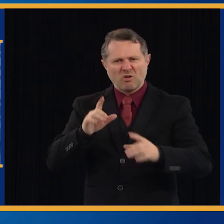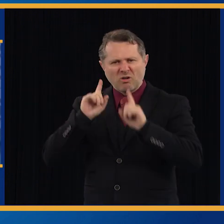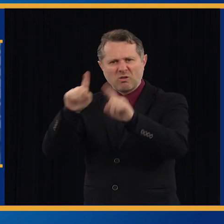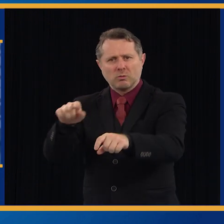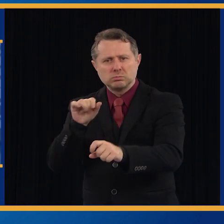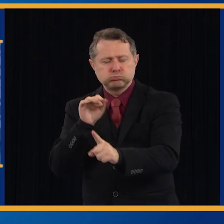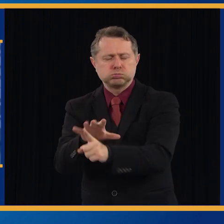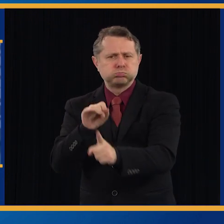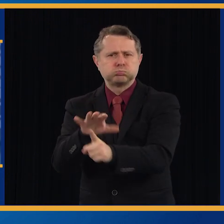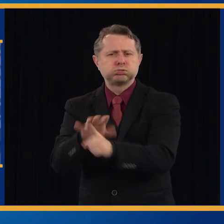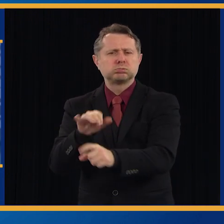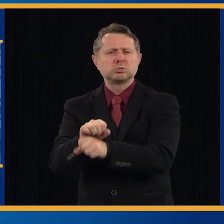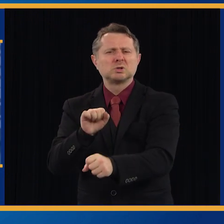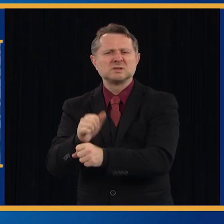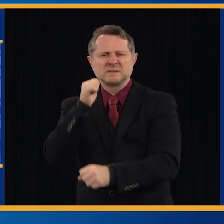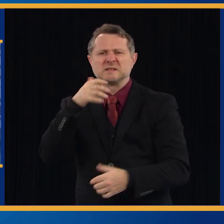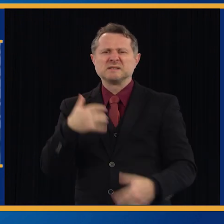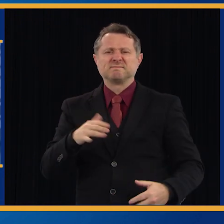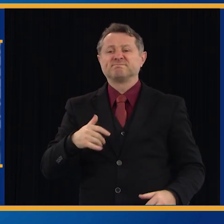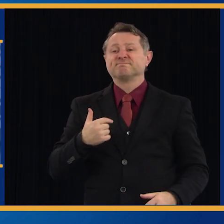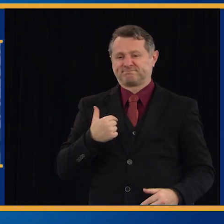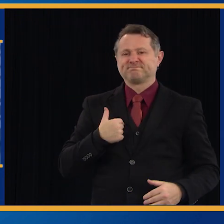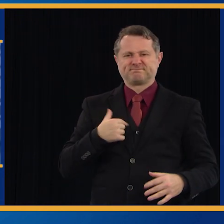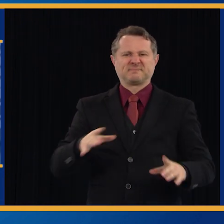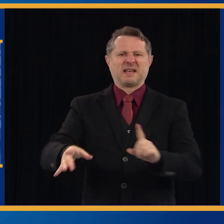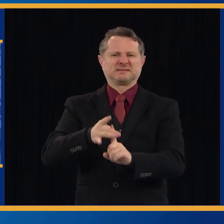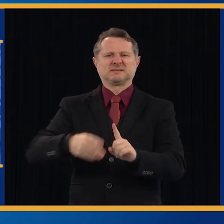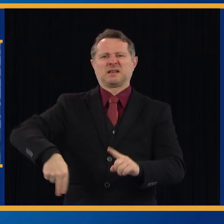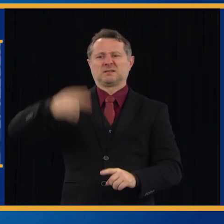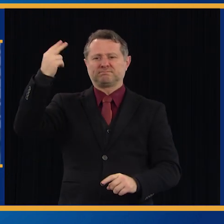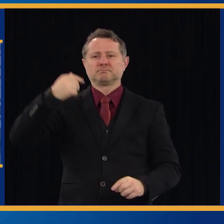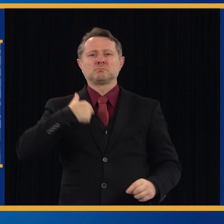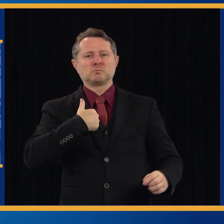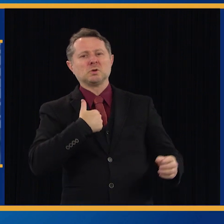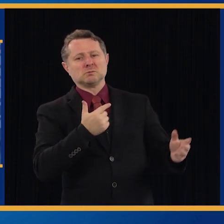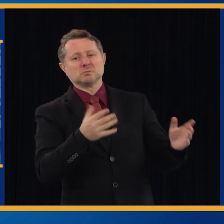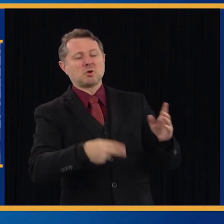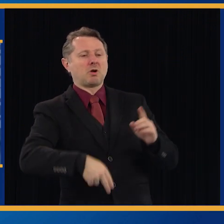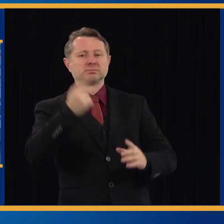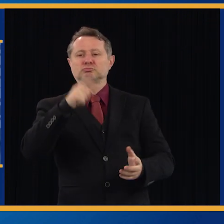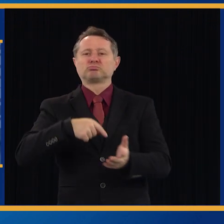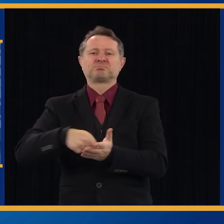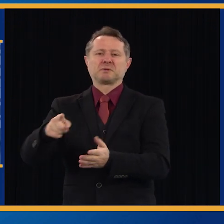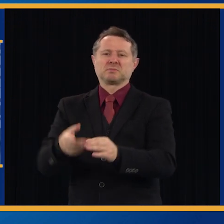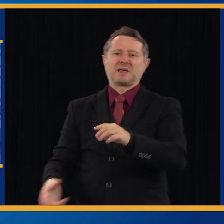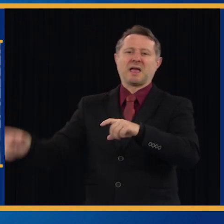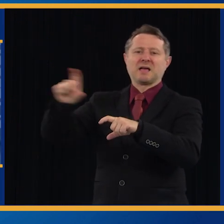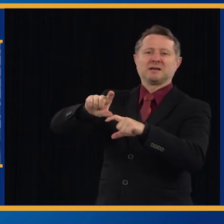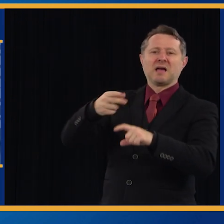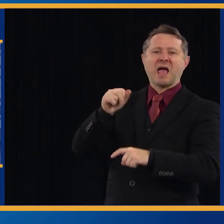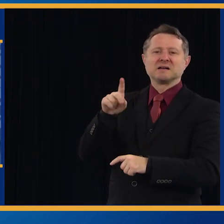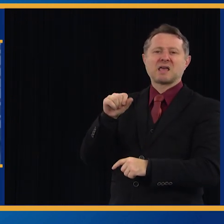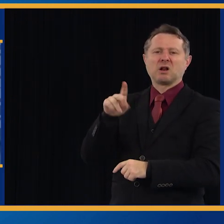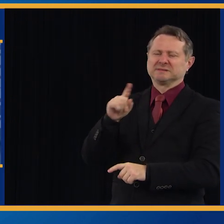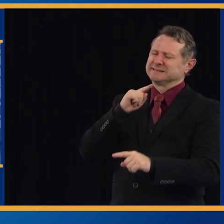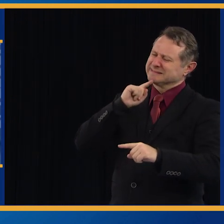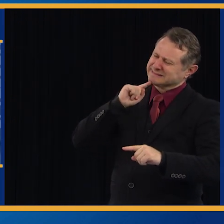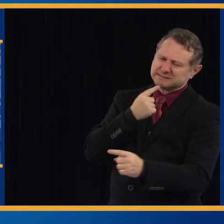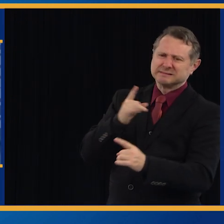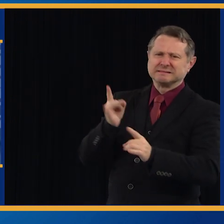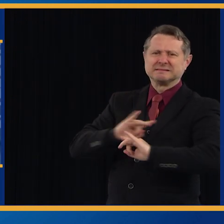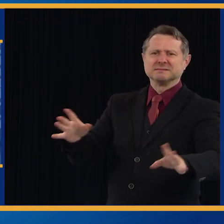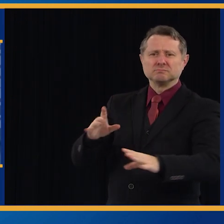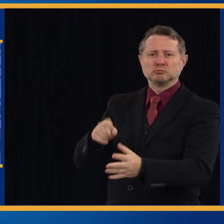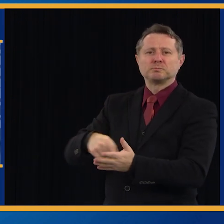them what they deserve. I would say hazard pay, give them a 50% bonus, and I would do that now.